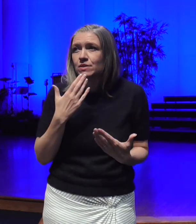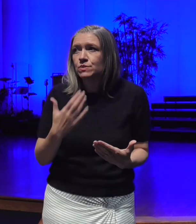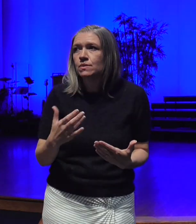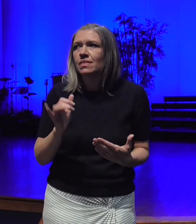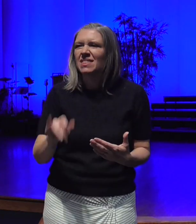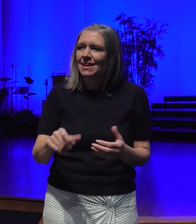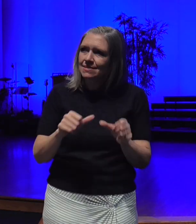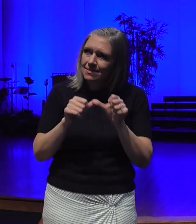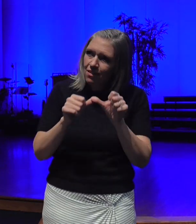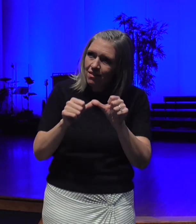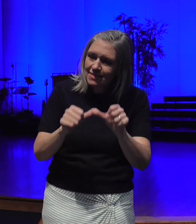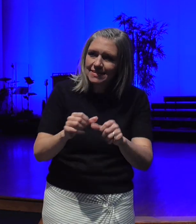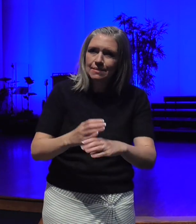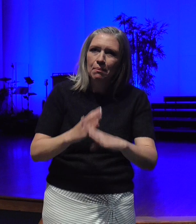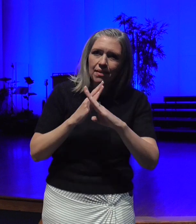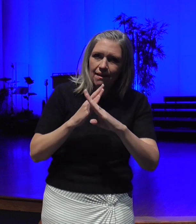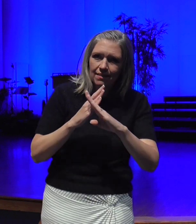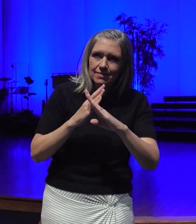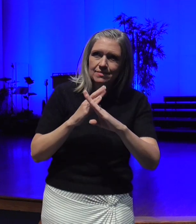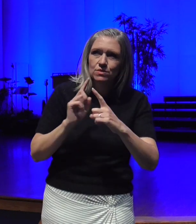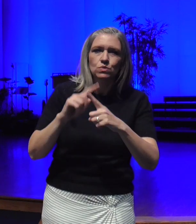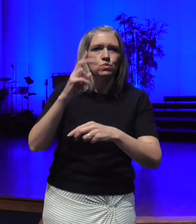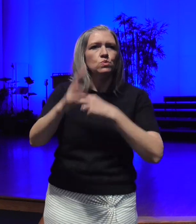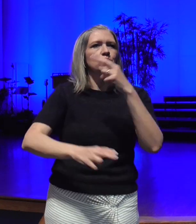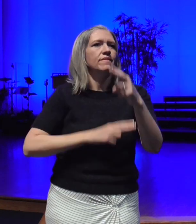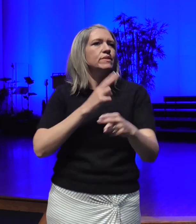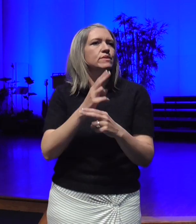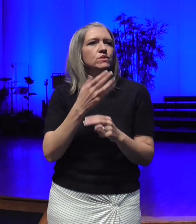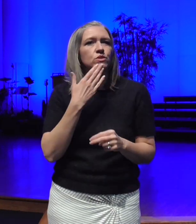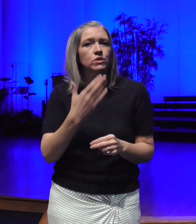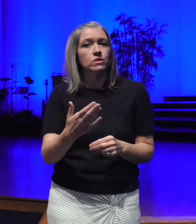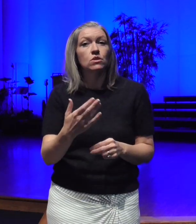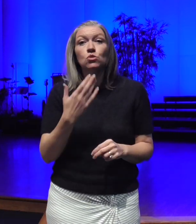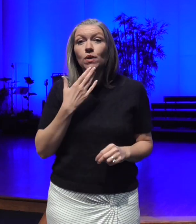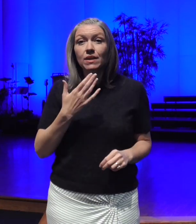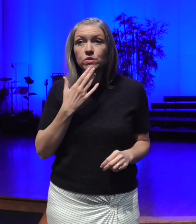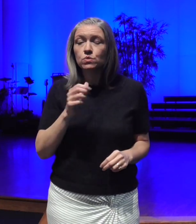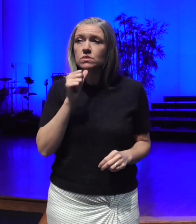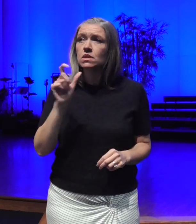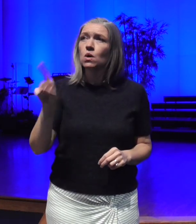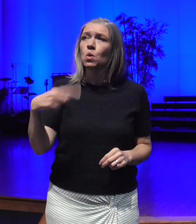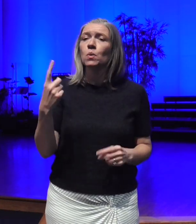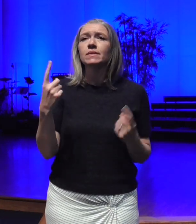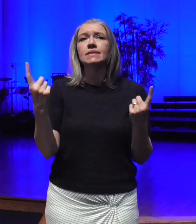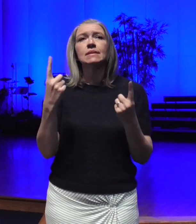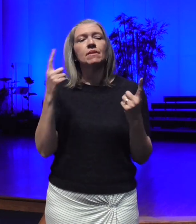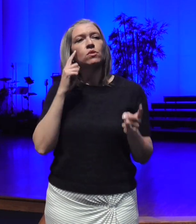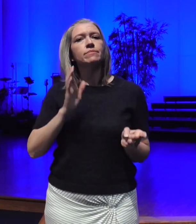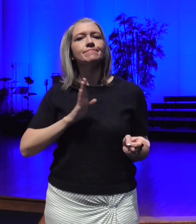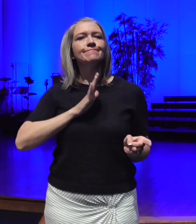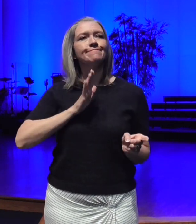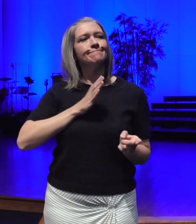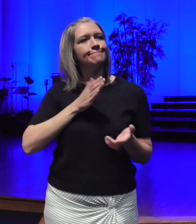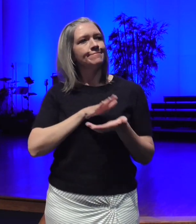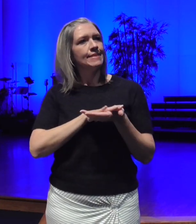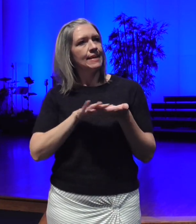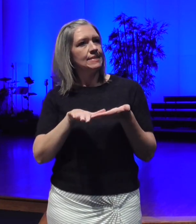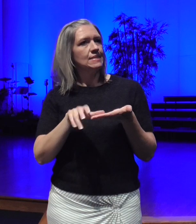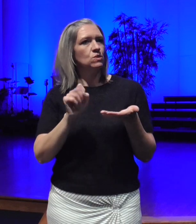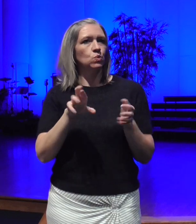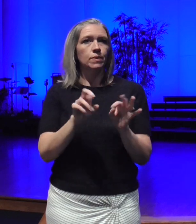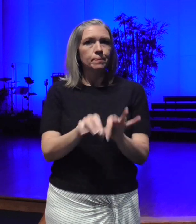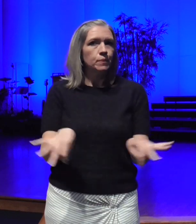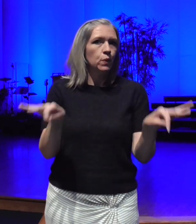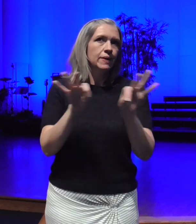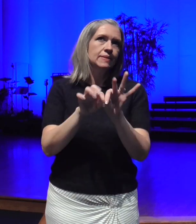constant block to the universal good. Gratitude is not just something we do to be polite or because it's important for us